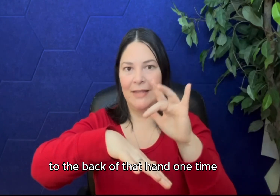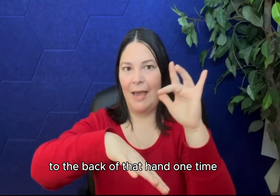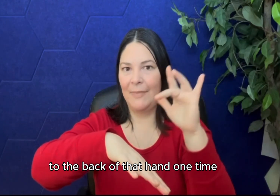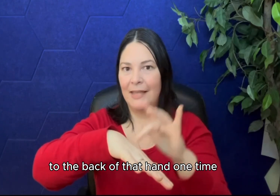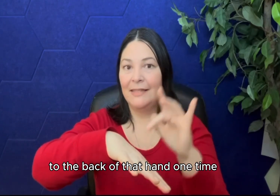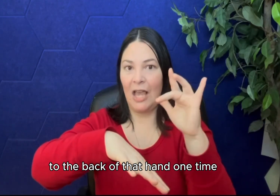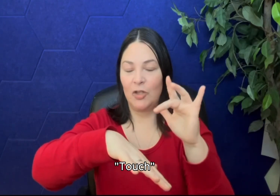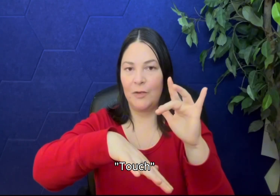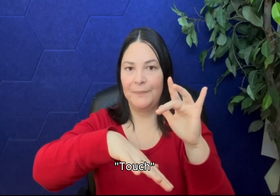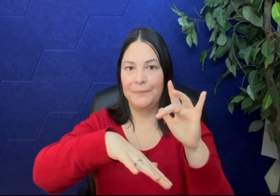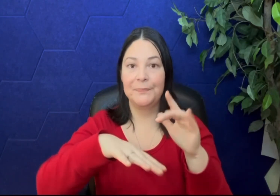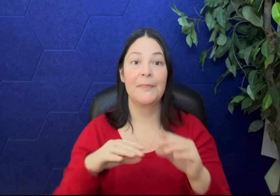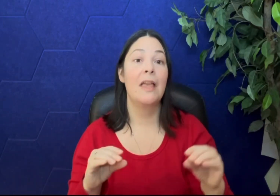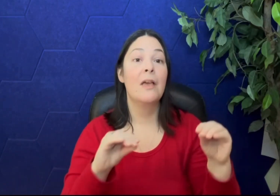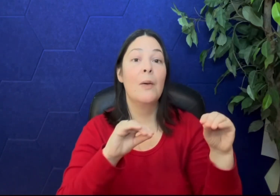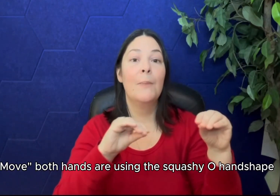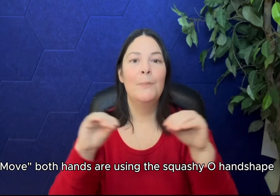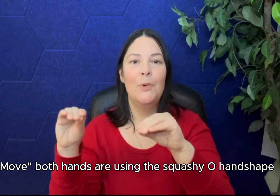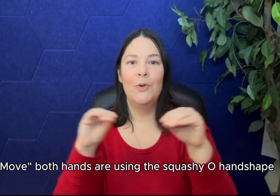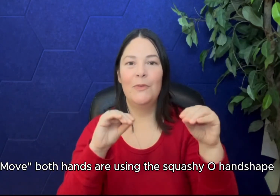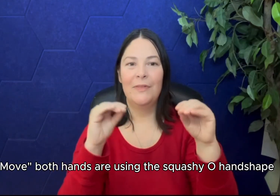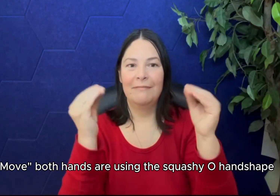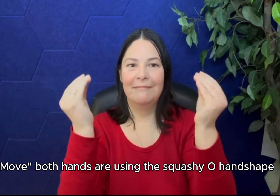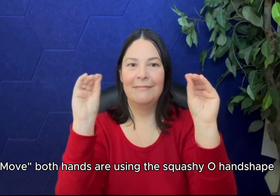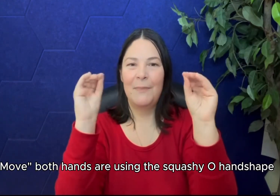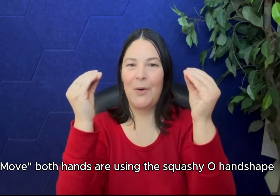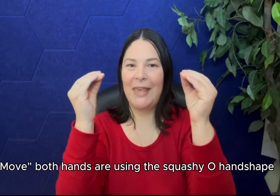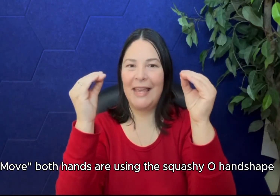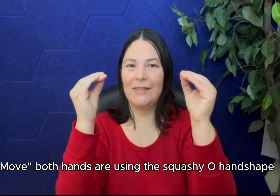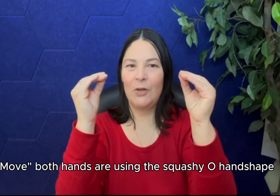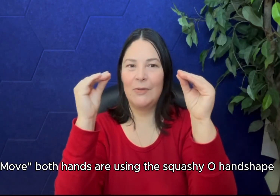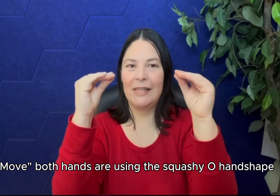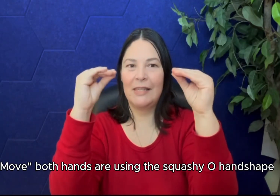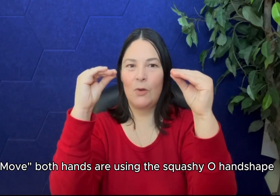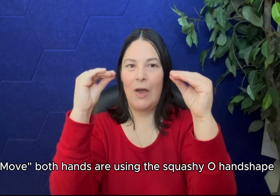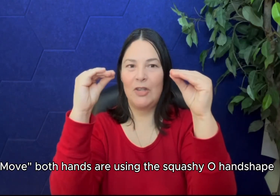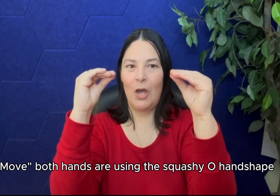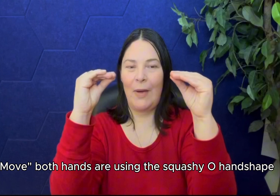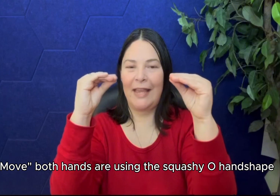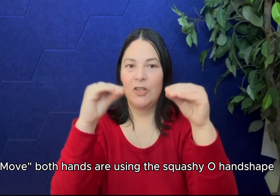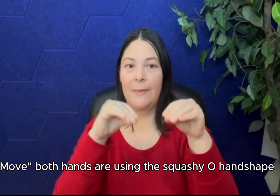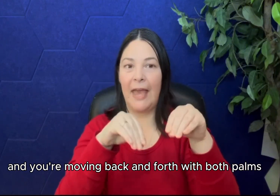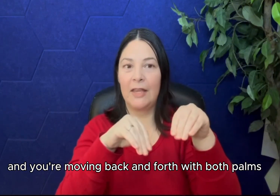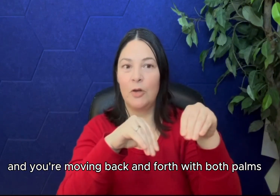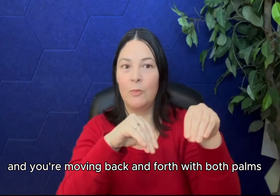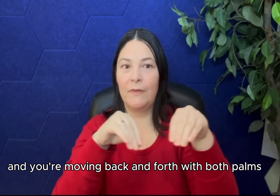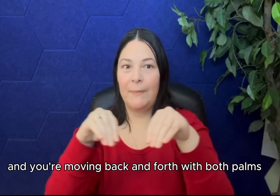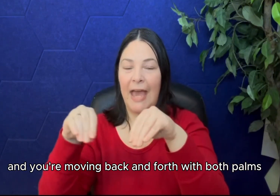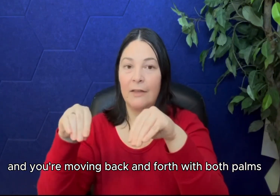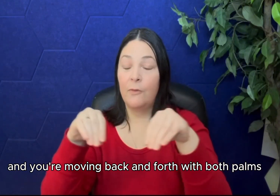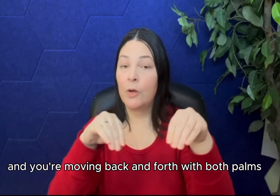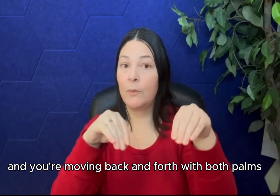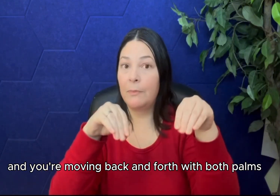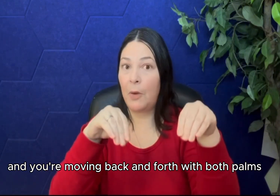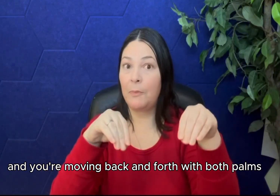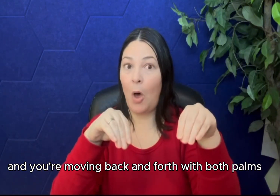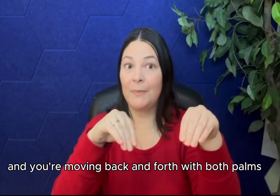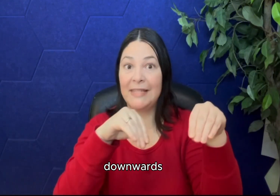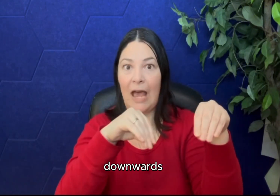time. Touch. Move. Both hands are using the squashy O hand shape, and you're moving back and forth with both palms